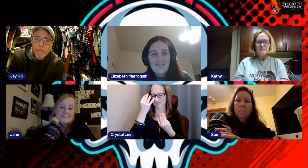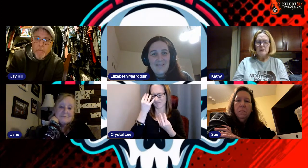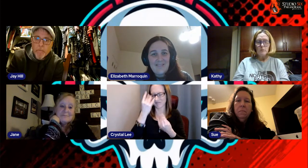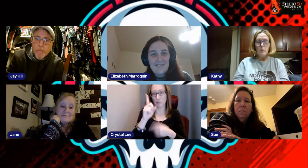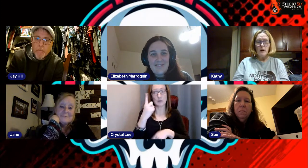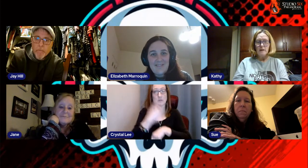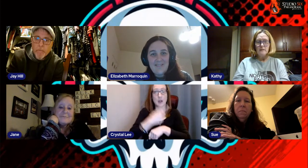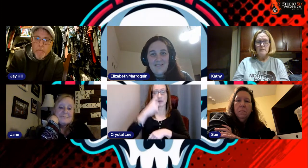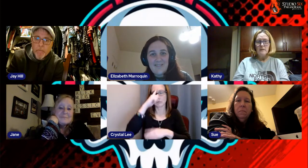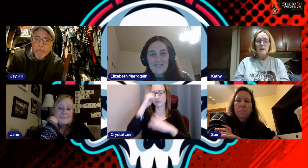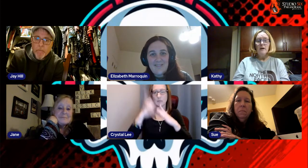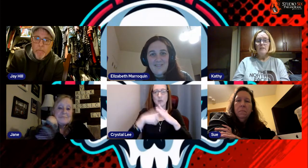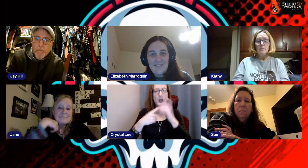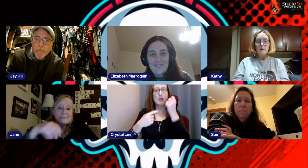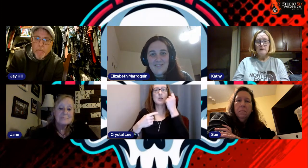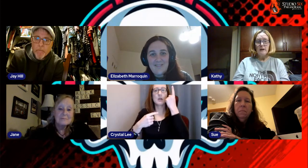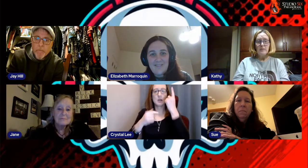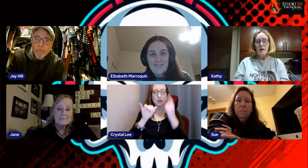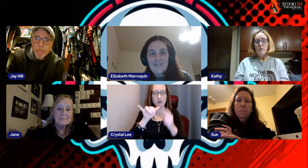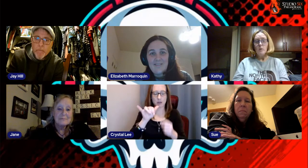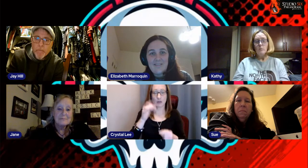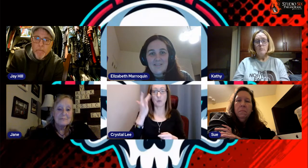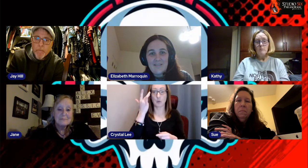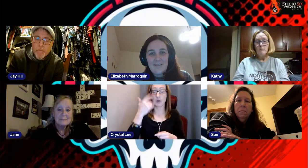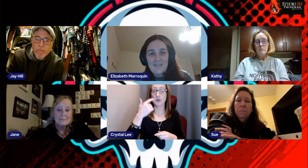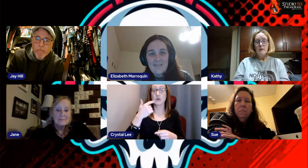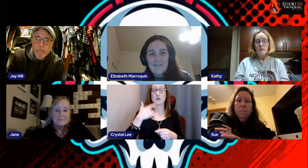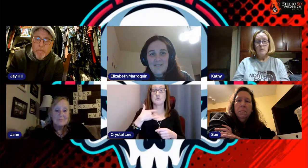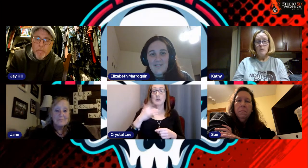I didn't see why. And then one day I thought,